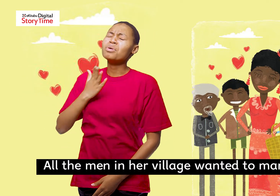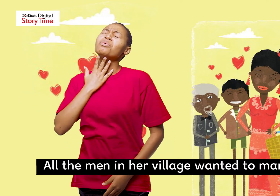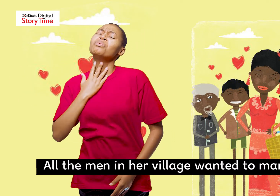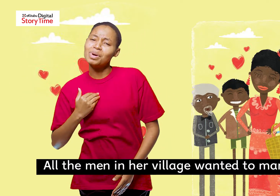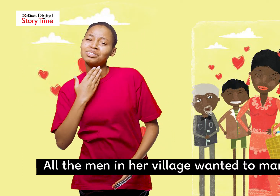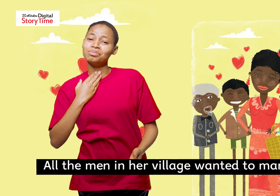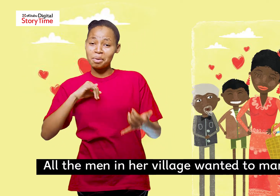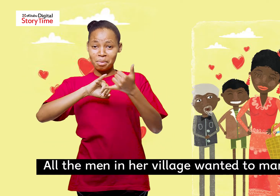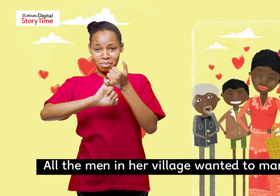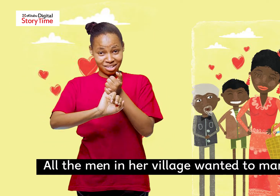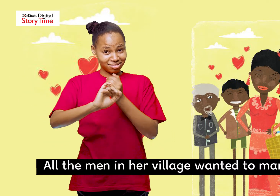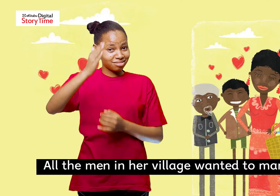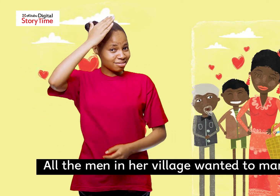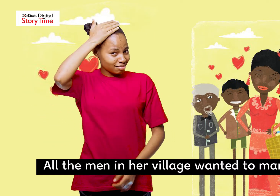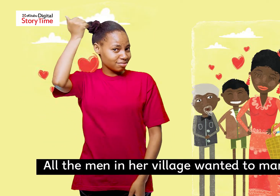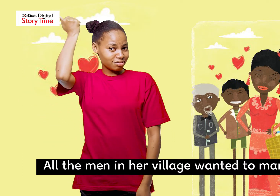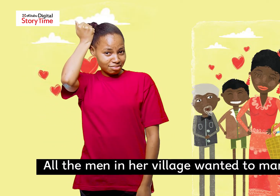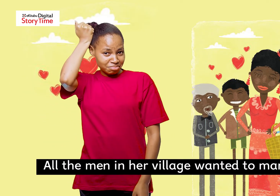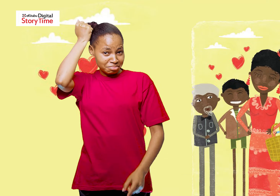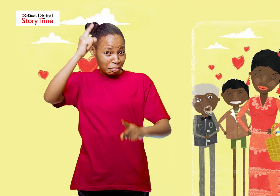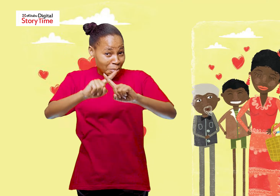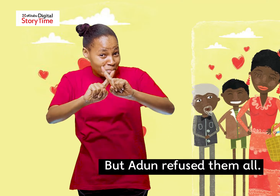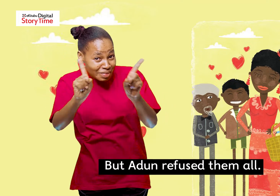All the men in her village wanted to marry her.